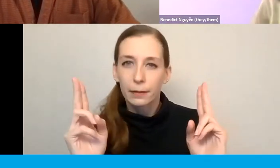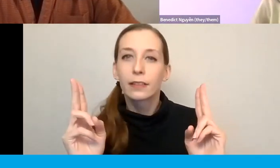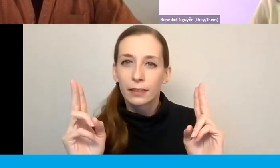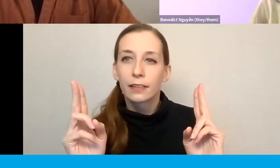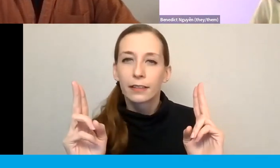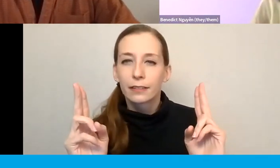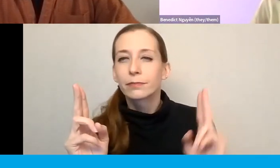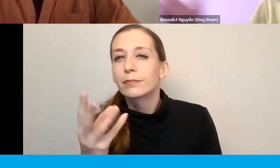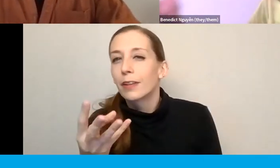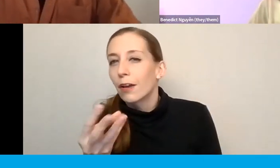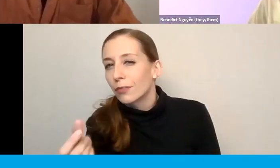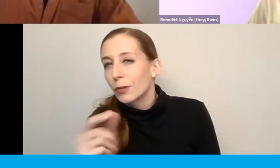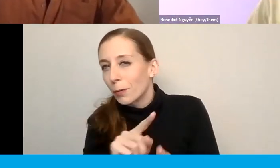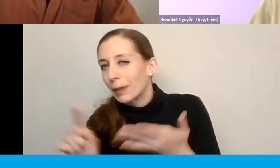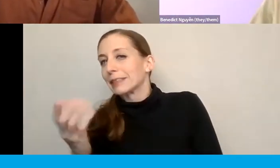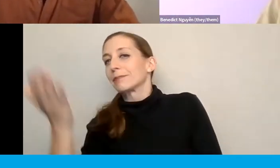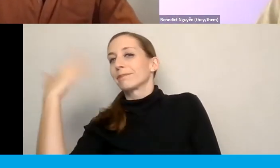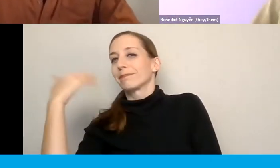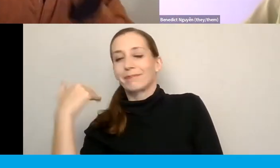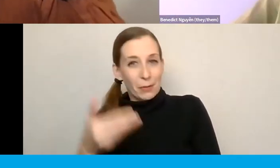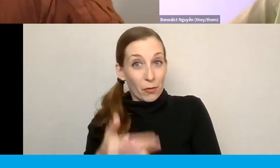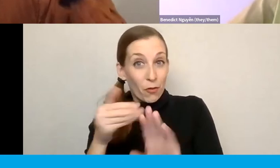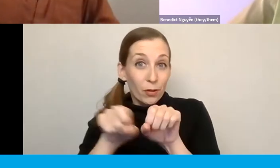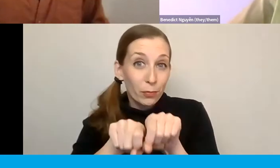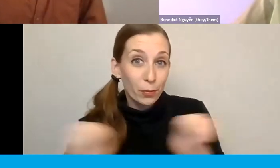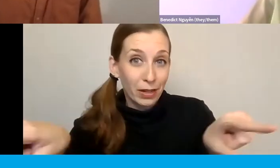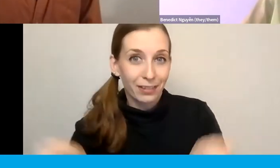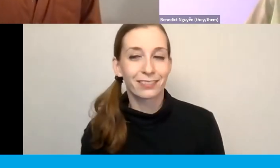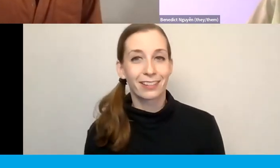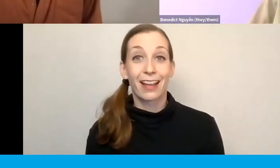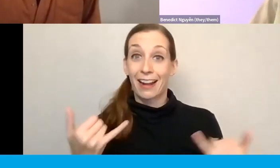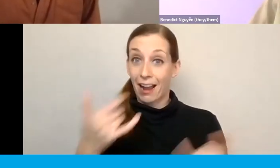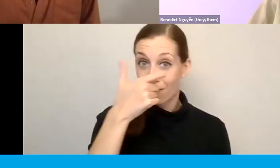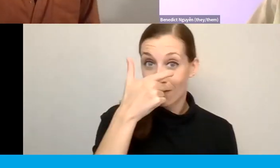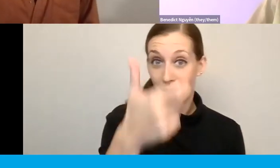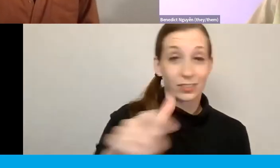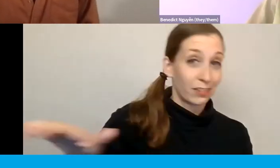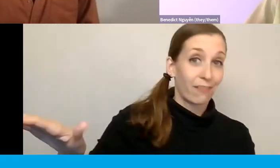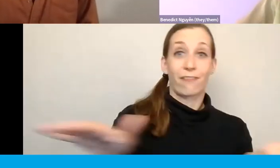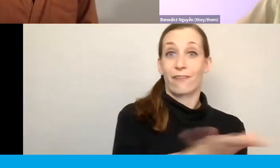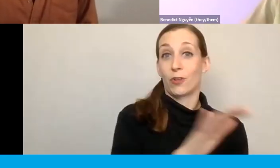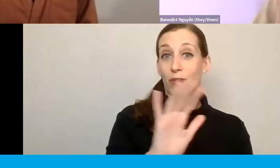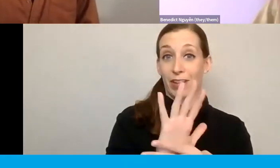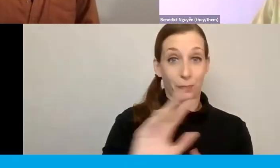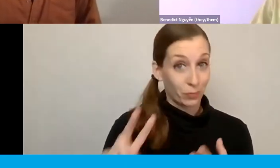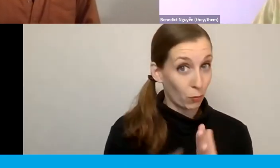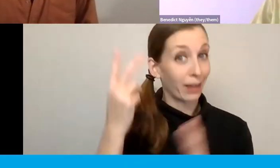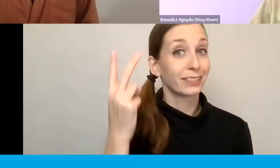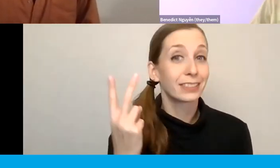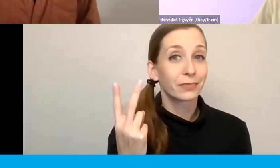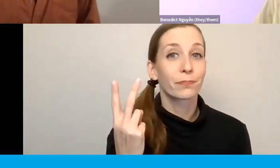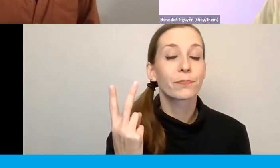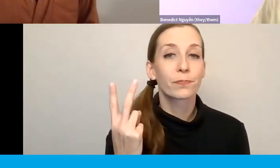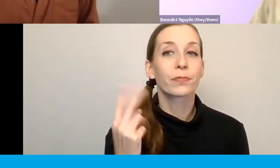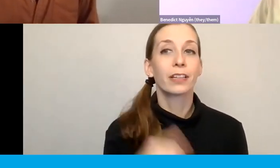a few weeks before it premiered. I've seen the full thing twice. And when you made the pivot,